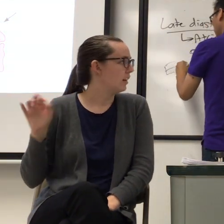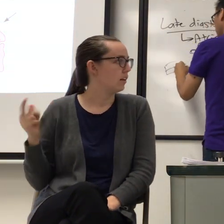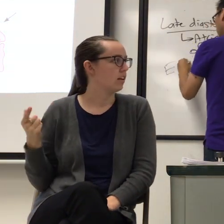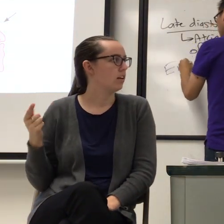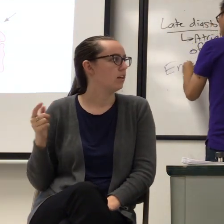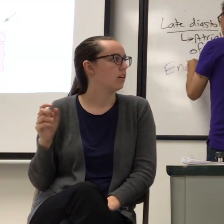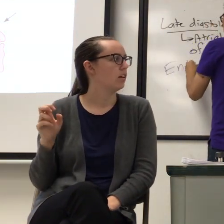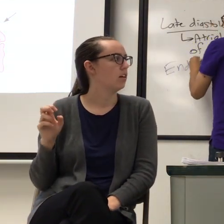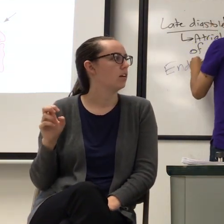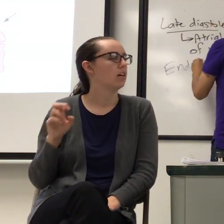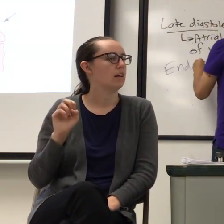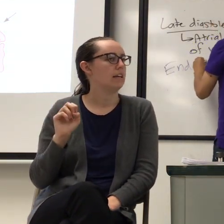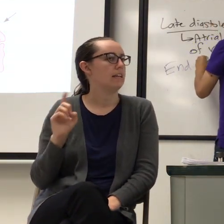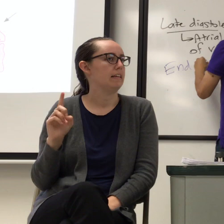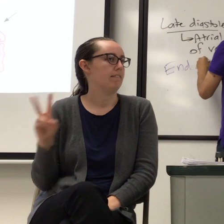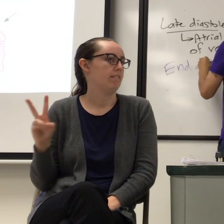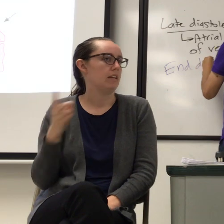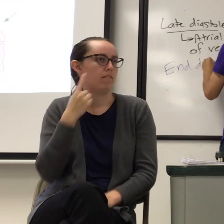End